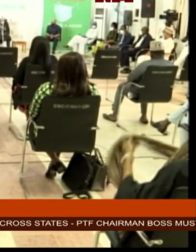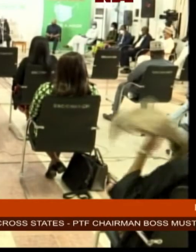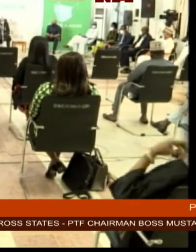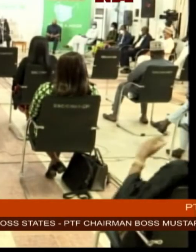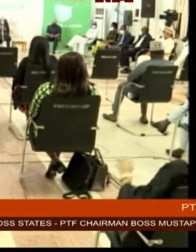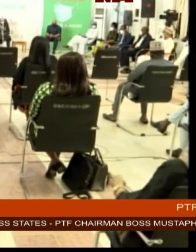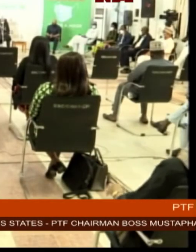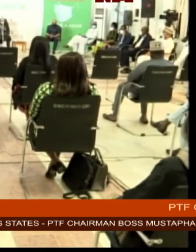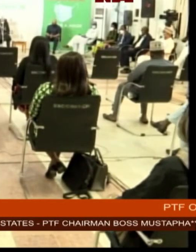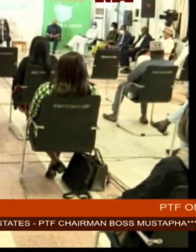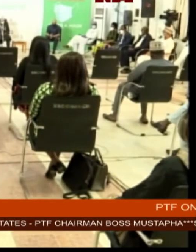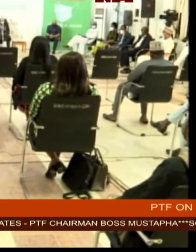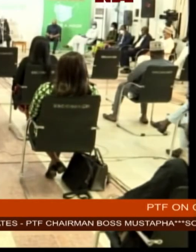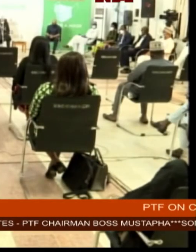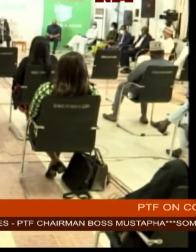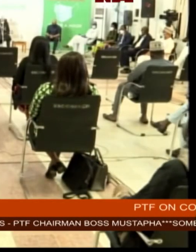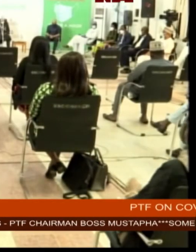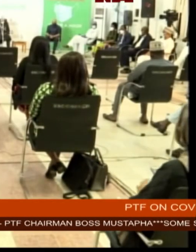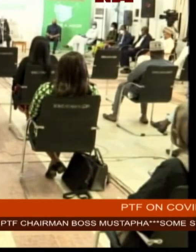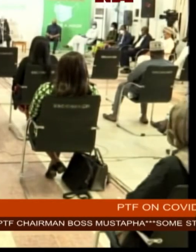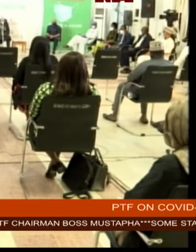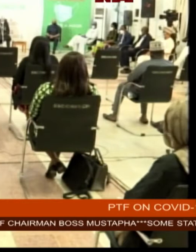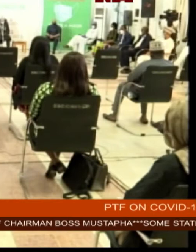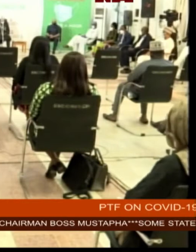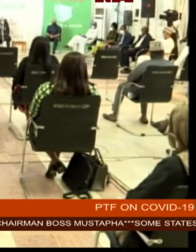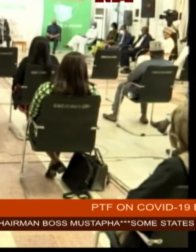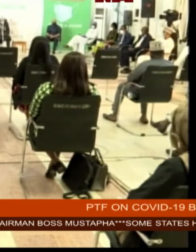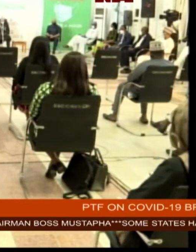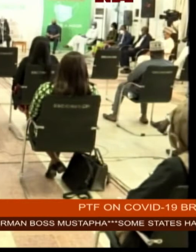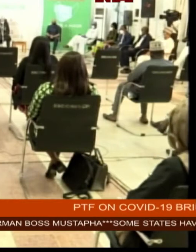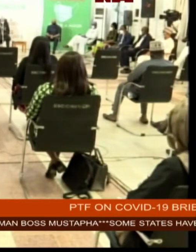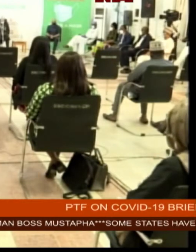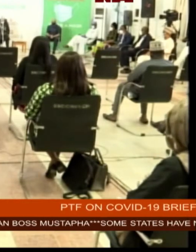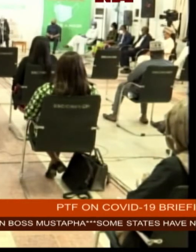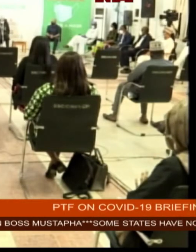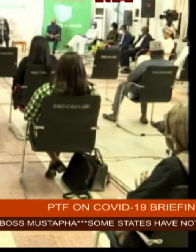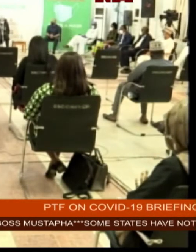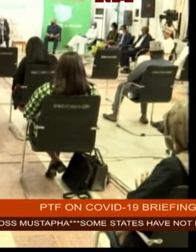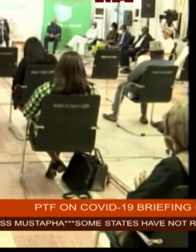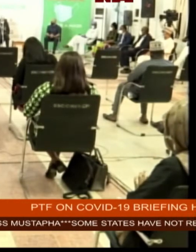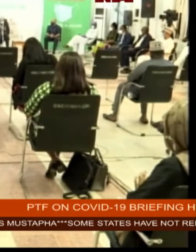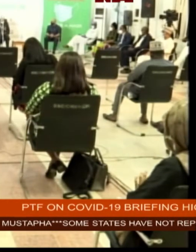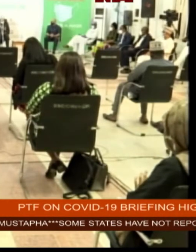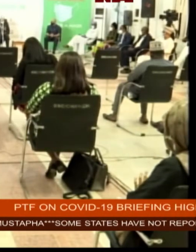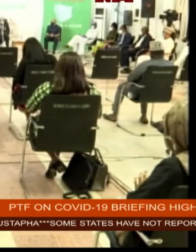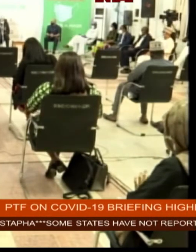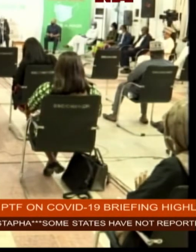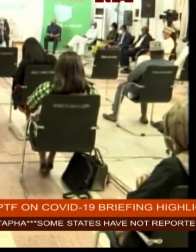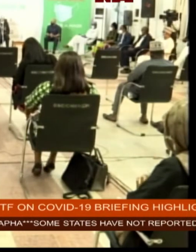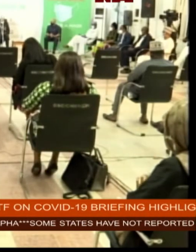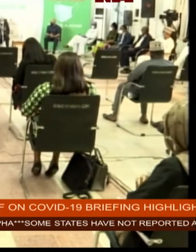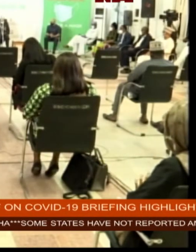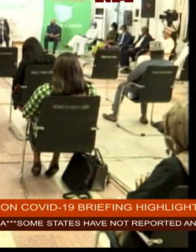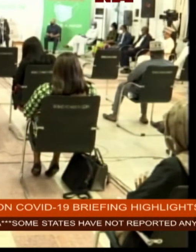to invite the Honorable Minister of Environment to please drive home the message.